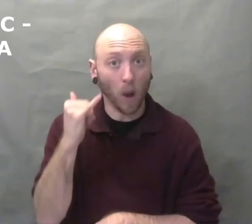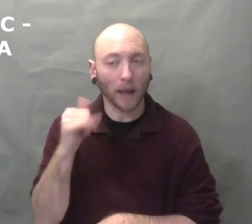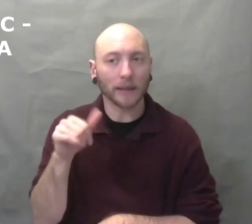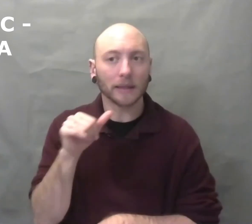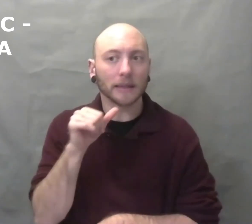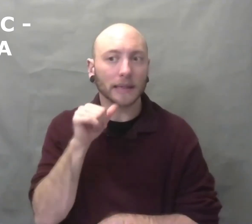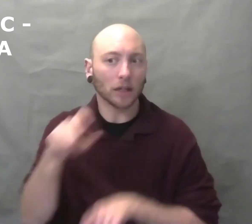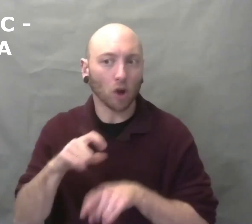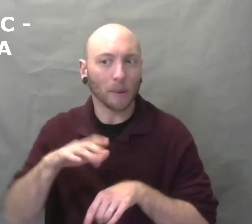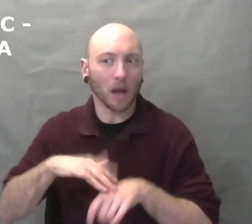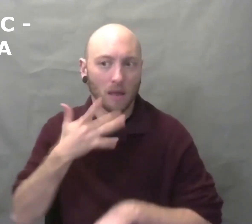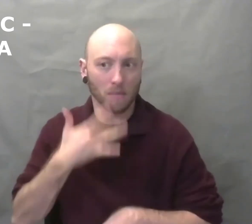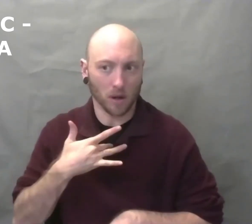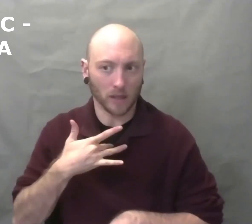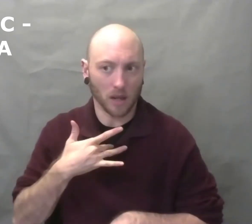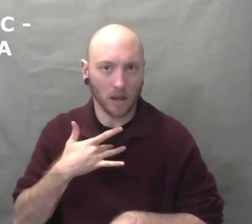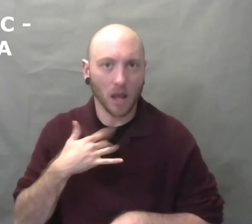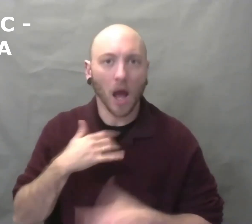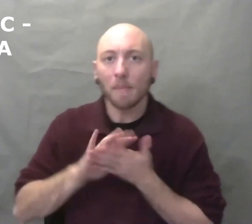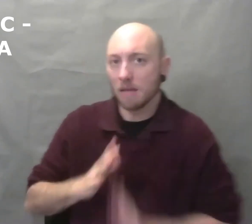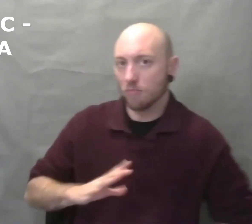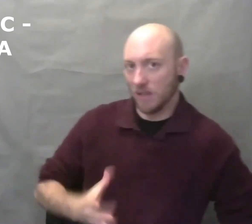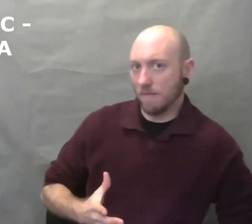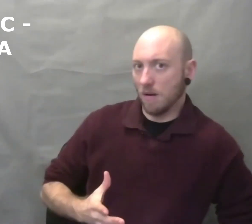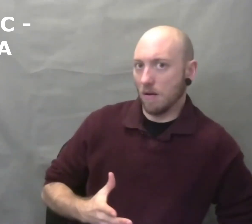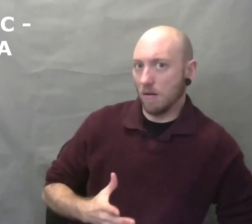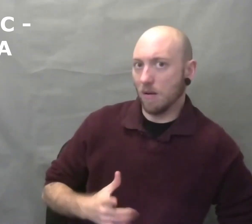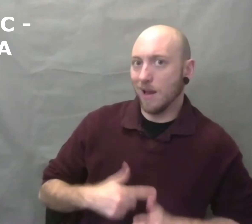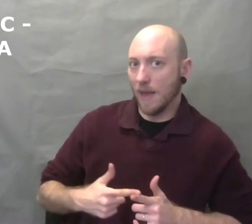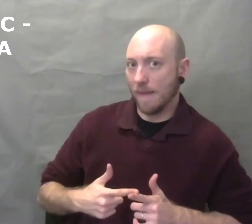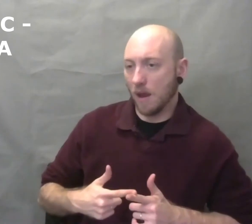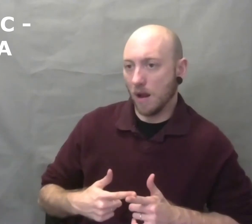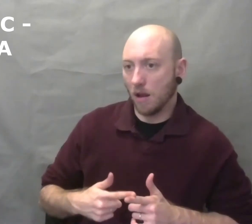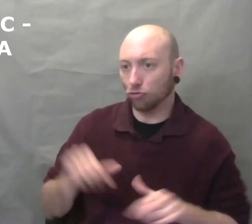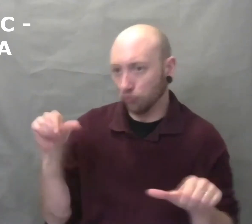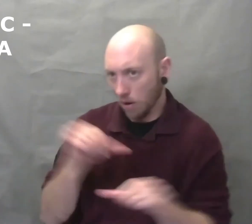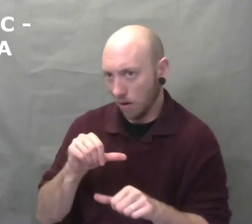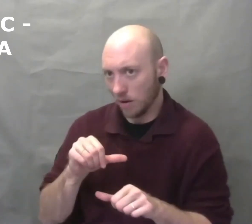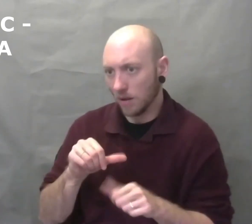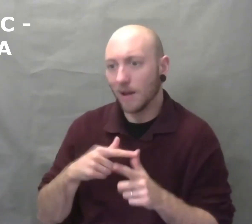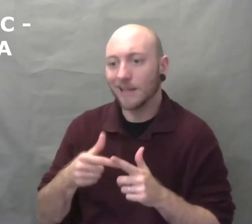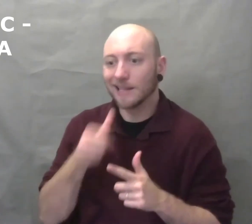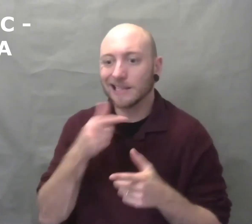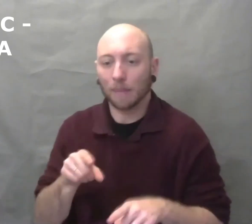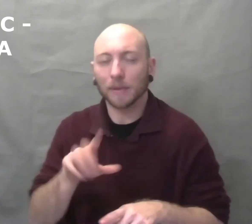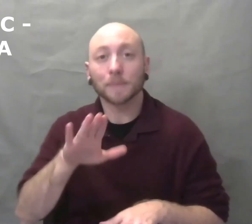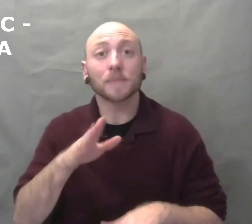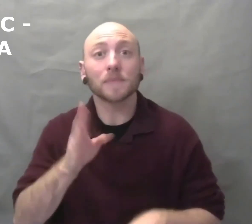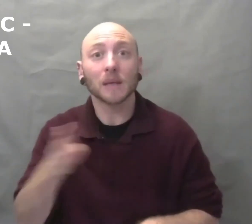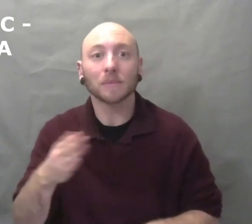the resentment, got drunk over the resentment, and the resentment didn't happen. It says in the book, resentment's the number 1 offender that takes out more alcoholics. Trust